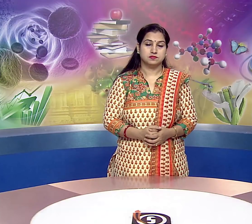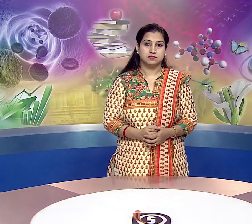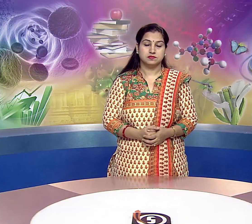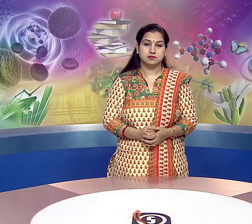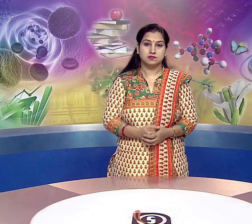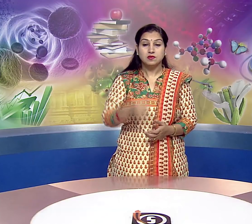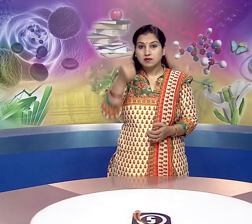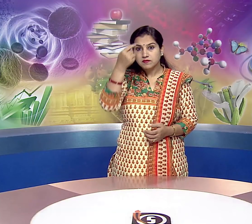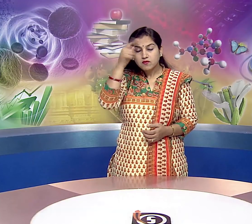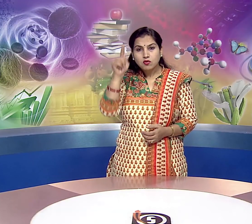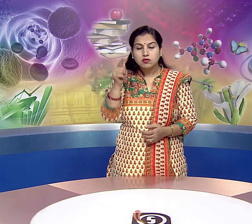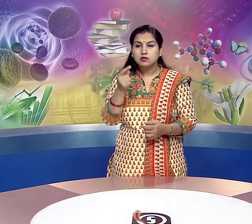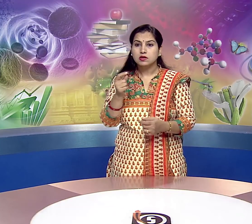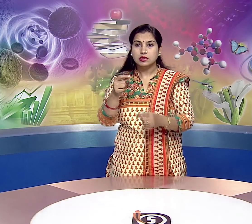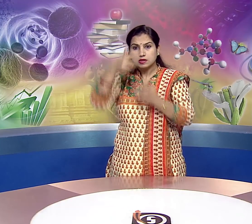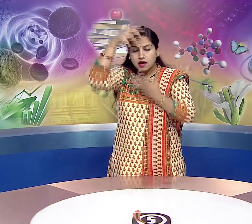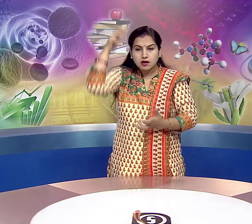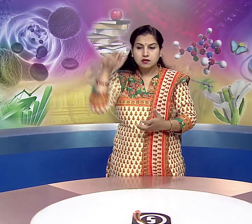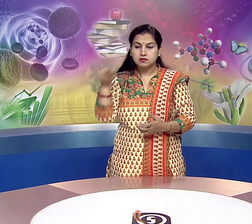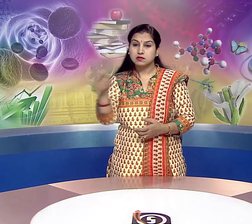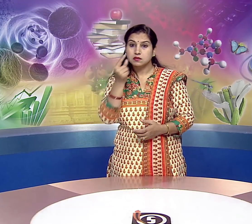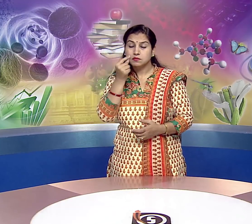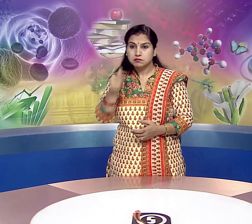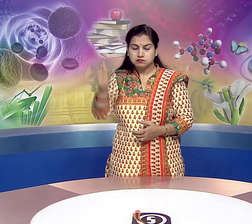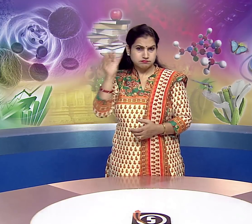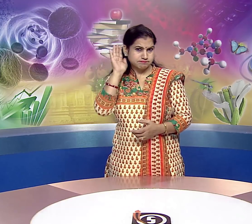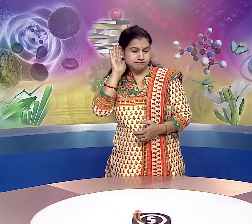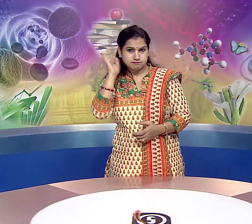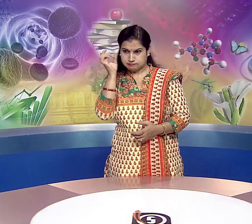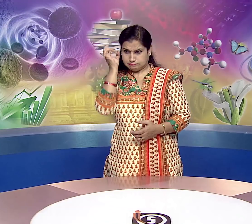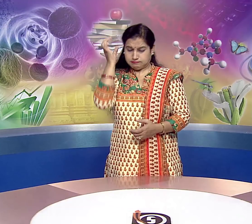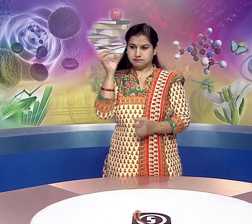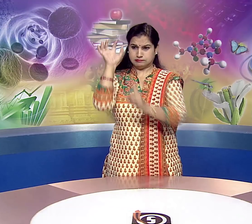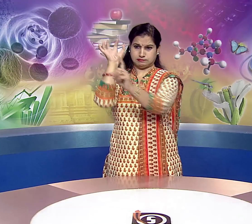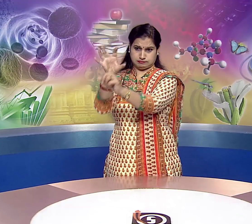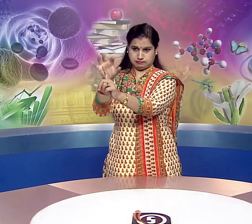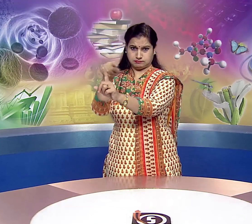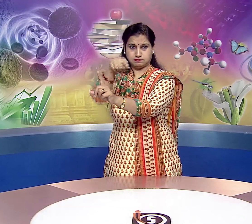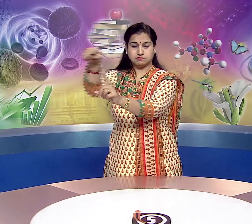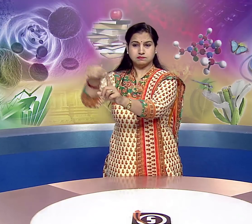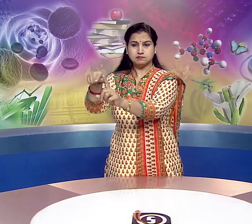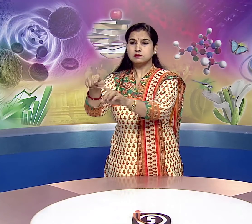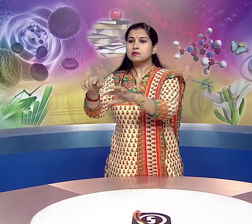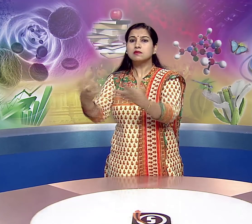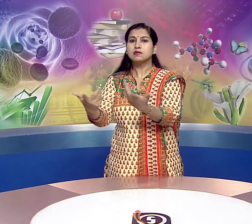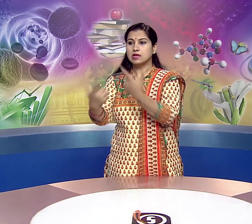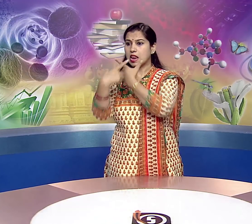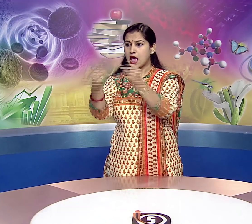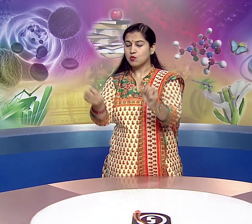he got angry and scolded them for using the